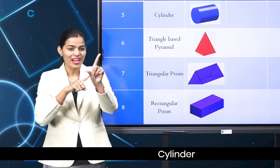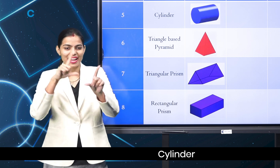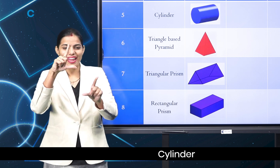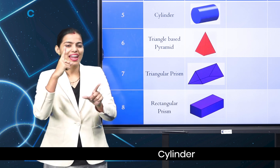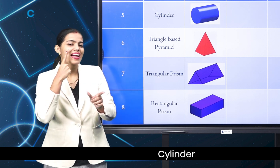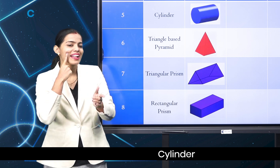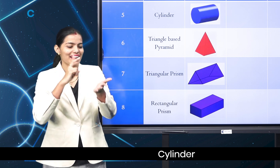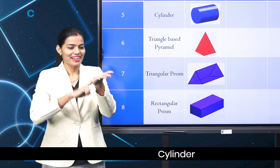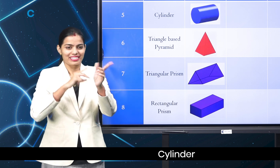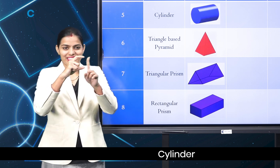Cylinder,